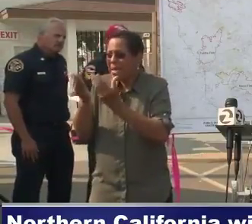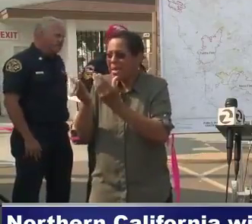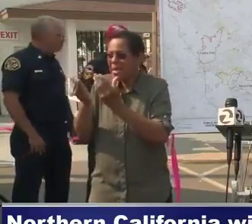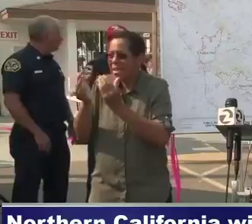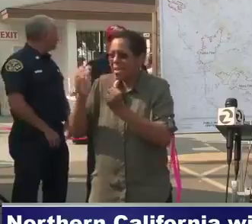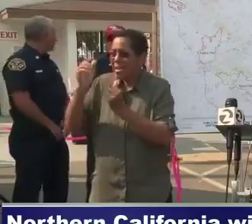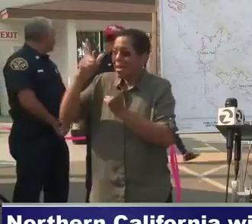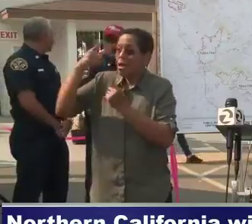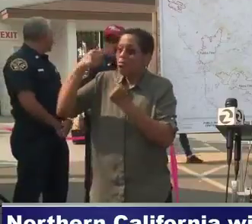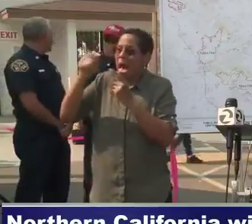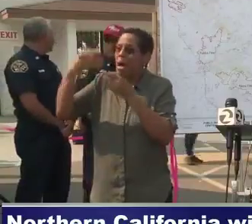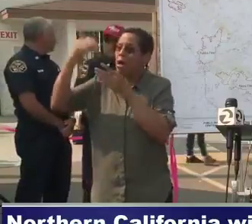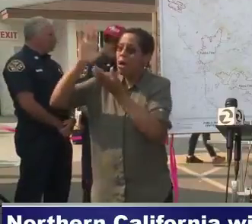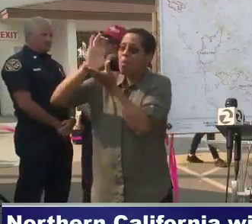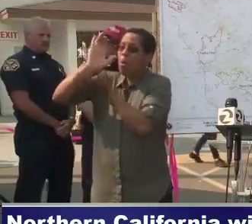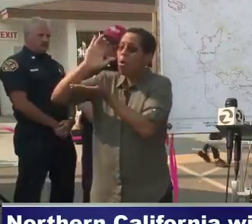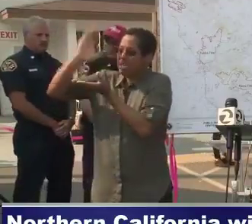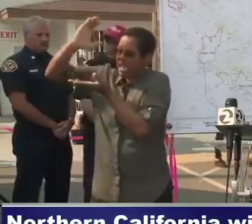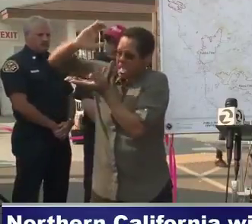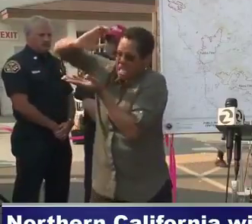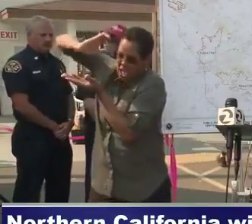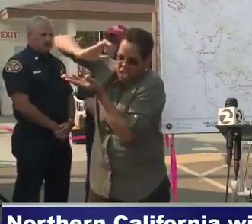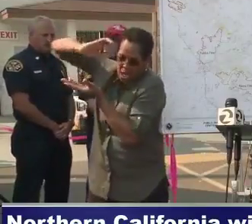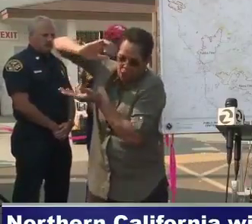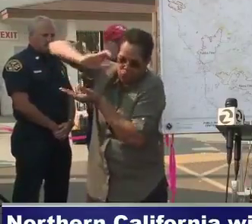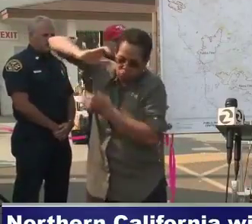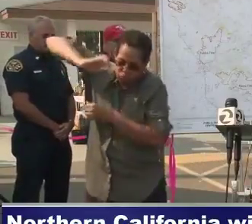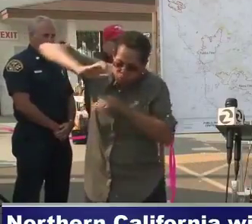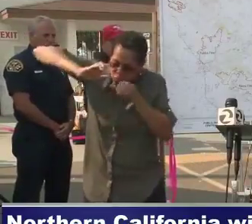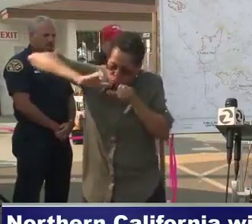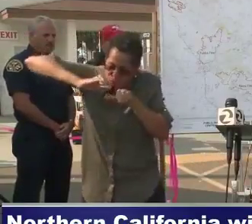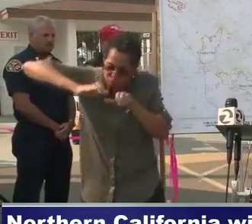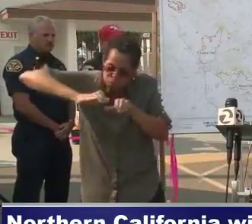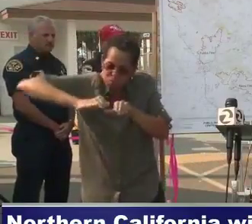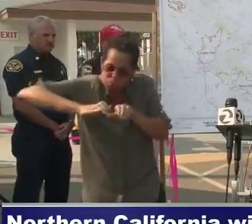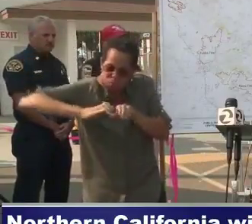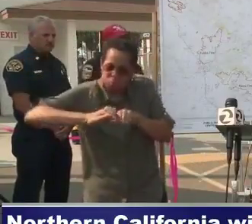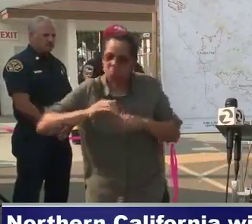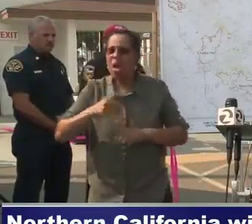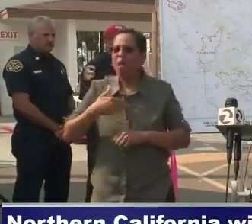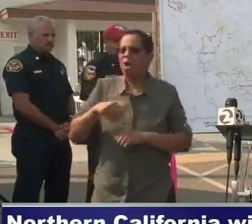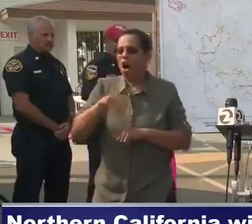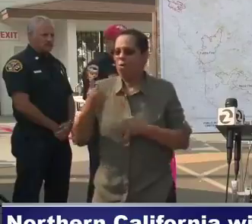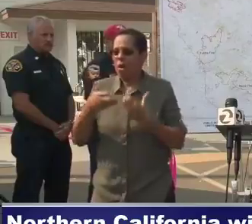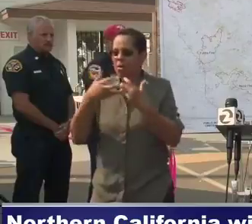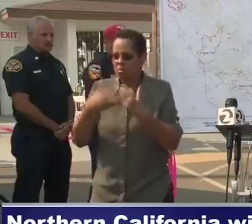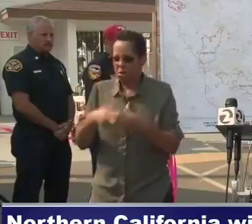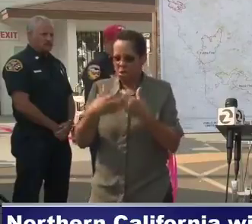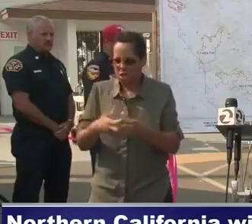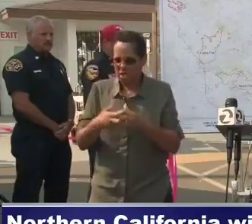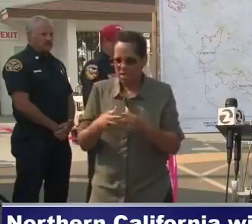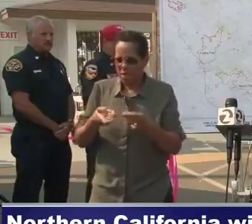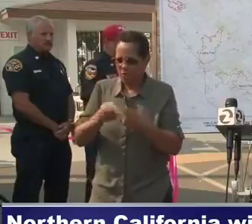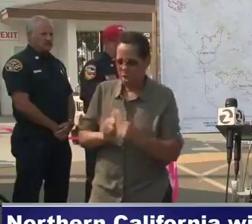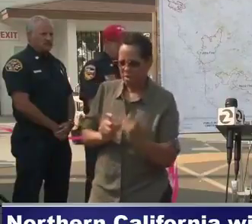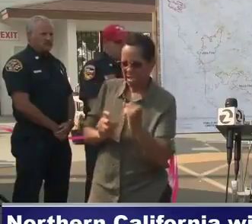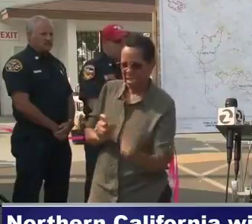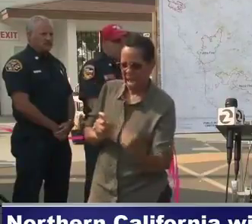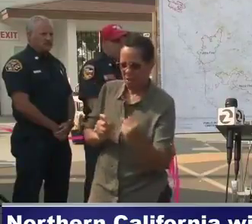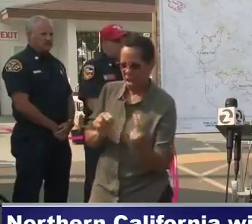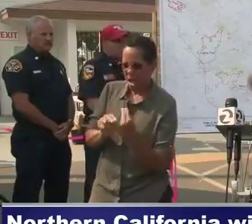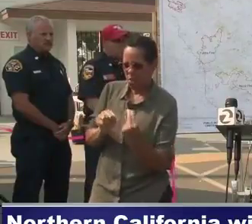start working our way to the south. At the same time, we've got work equipment coming up from the south off of the 29 up there, working